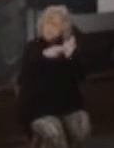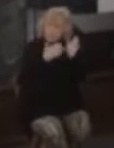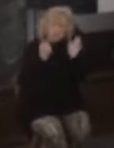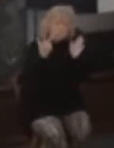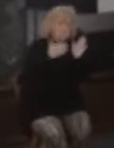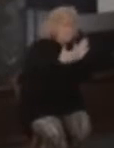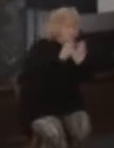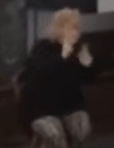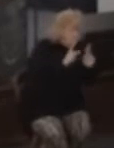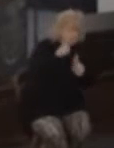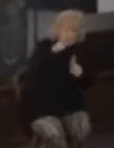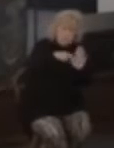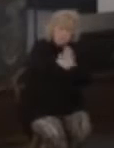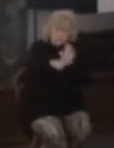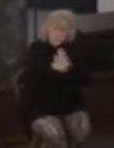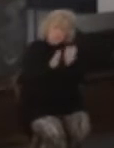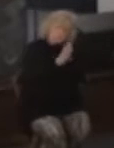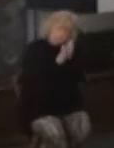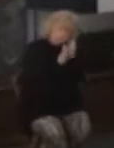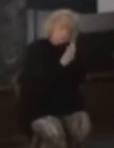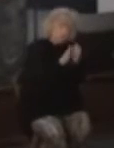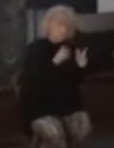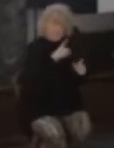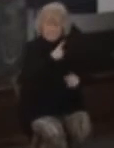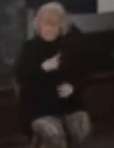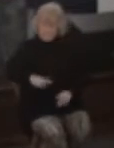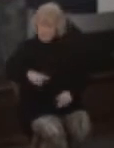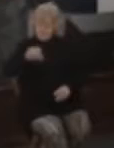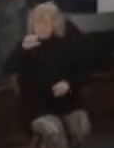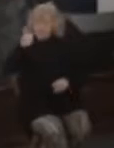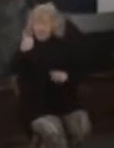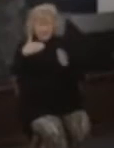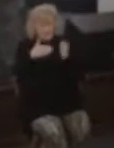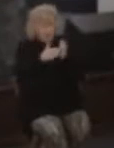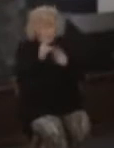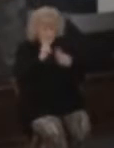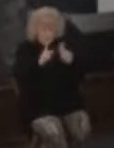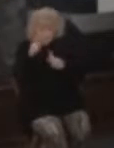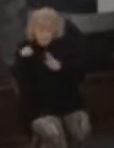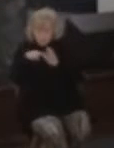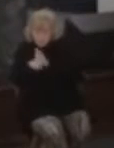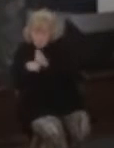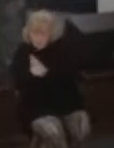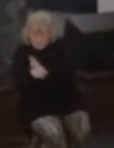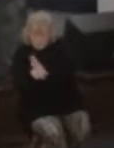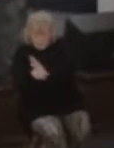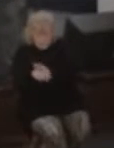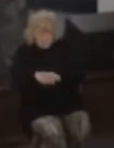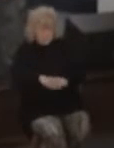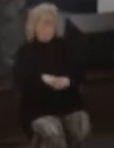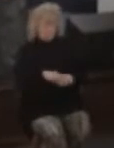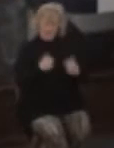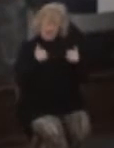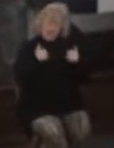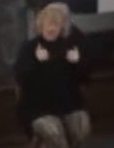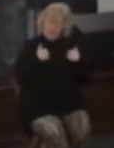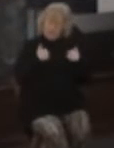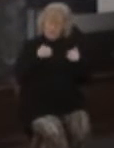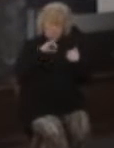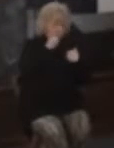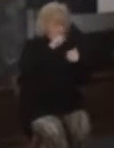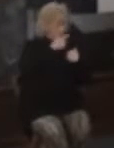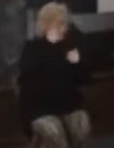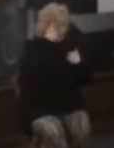angry. This refrain displeased him greatly. "They have credited David with tens of thousands," he thought, "but me with only